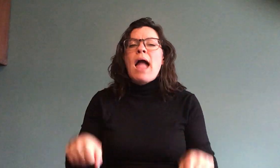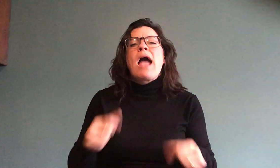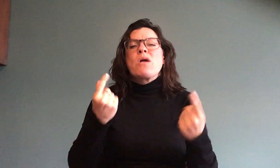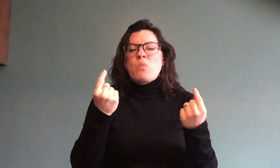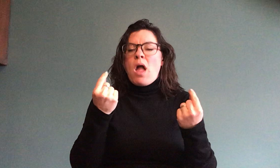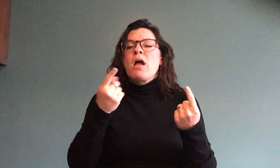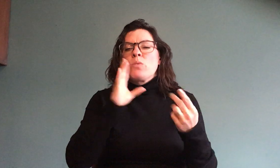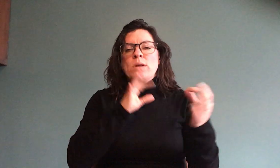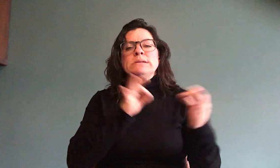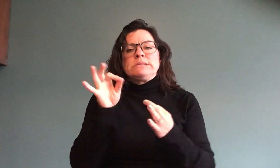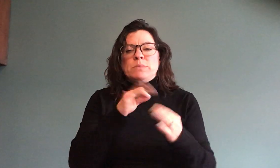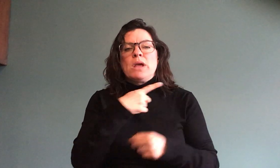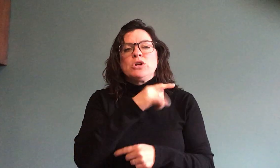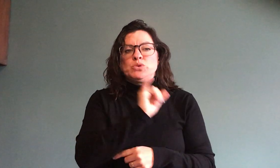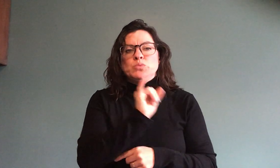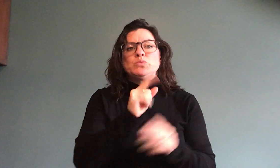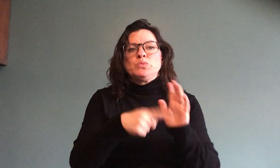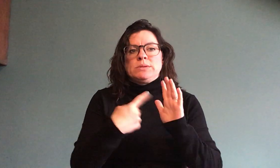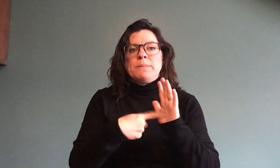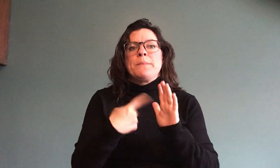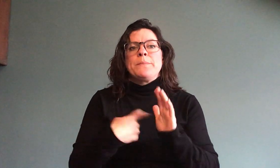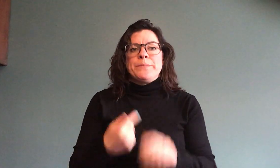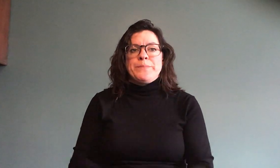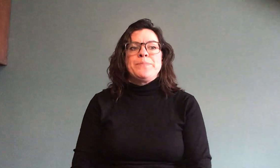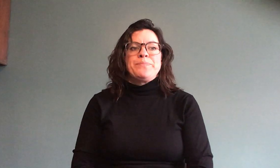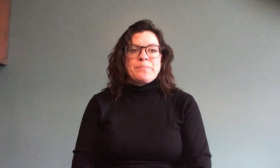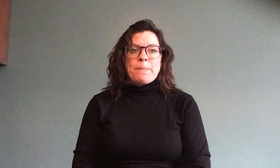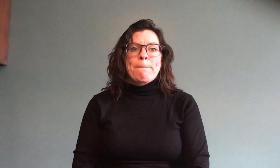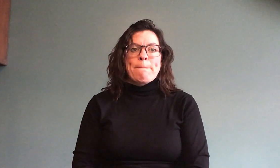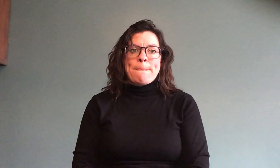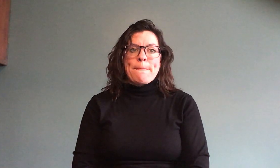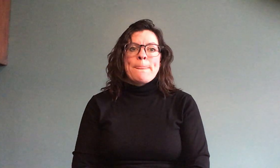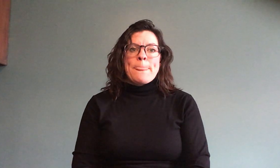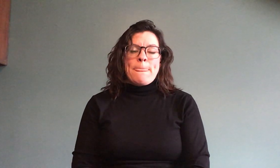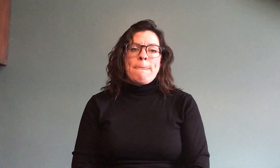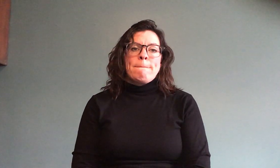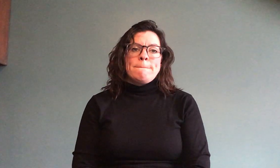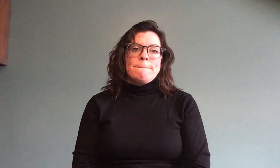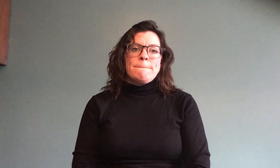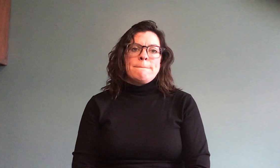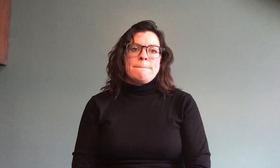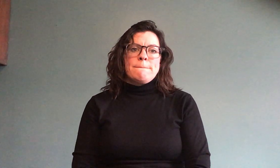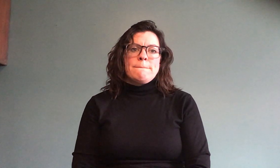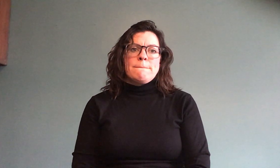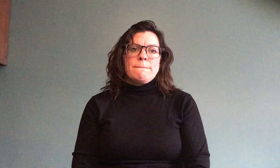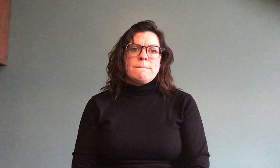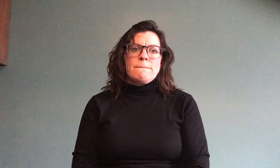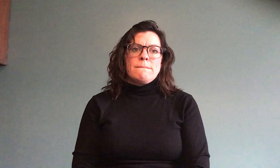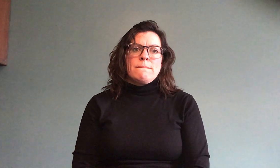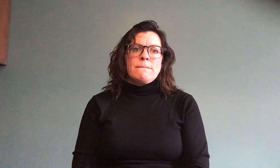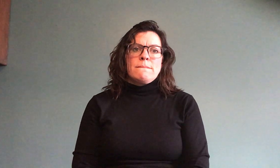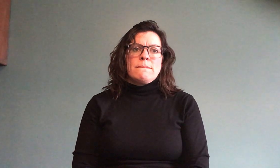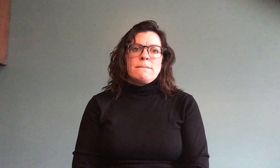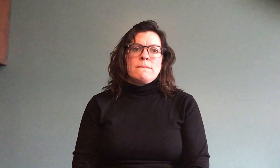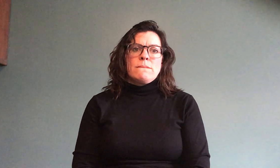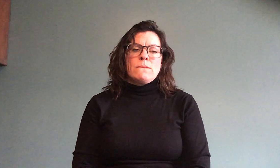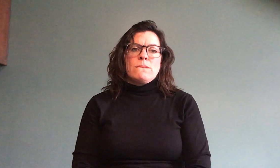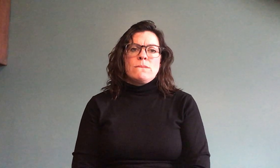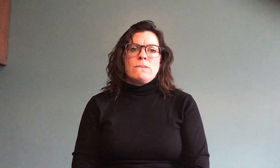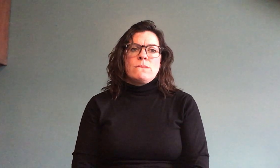tagout too? Would this be a lockout tagout? No, this is not a lockout tagout. Okay, the reason